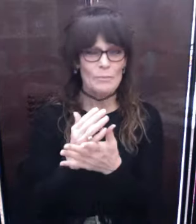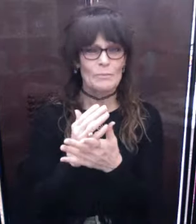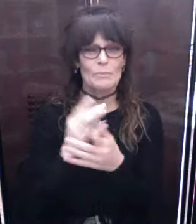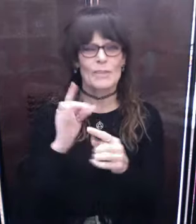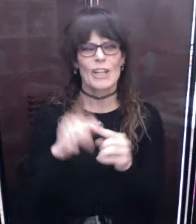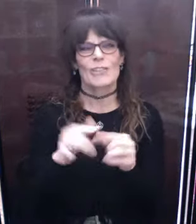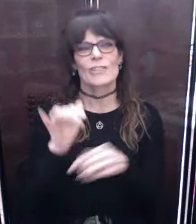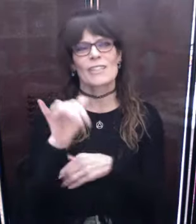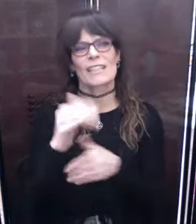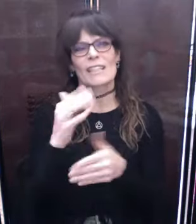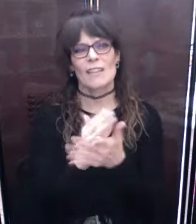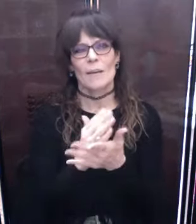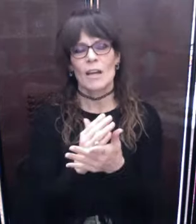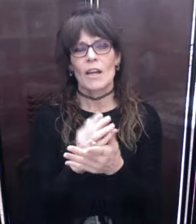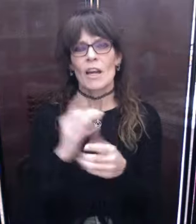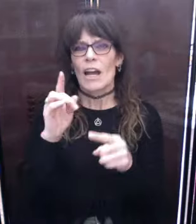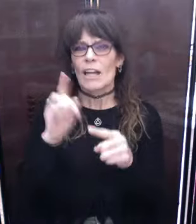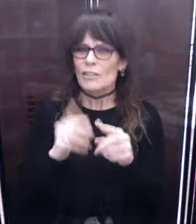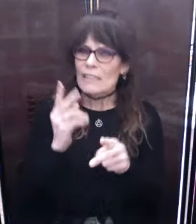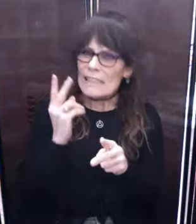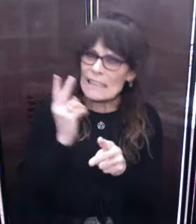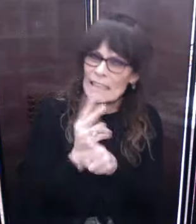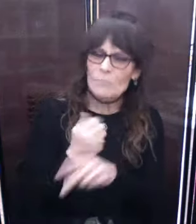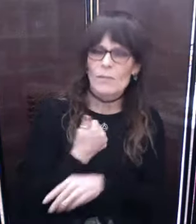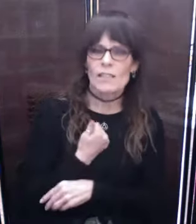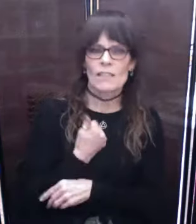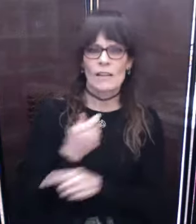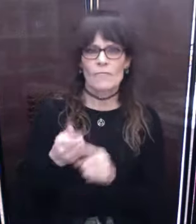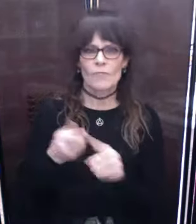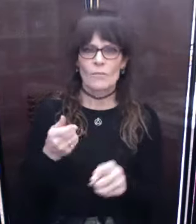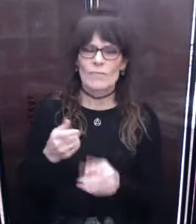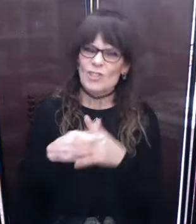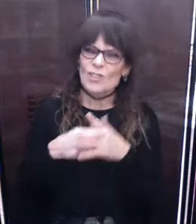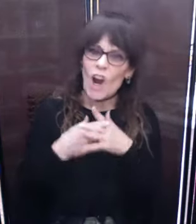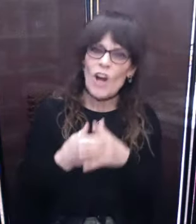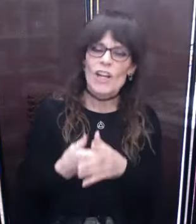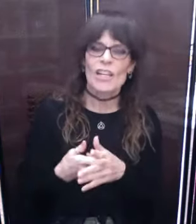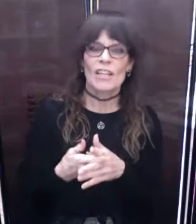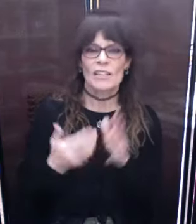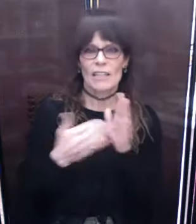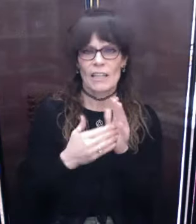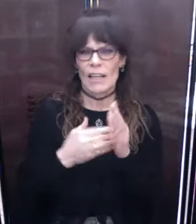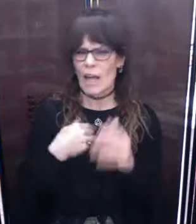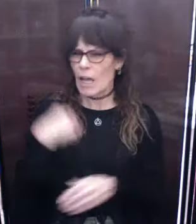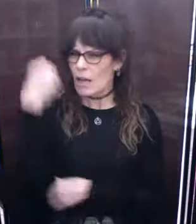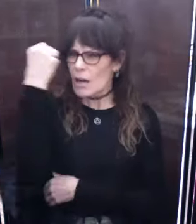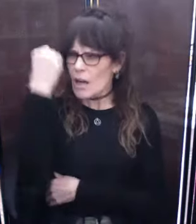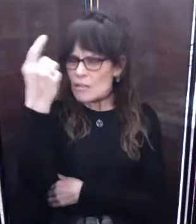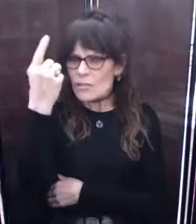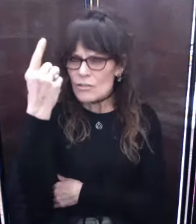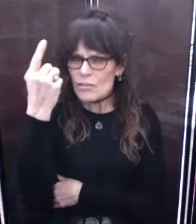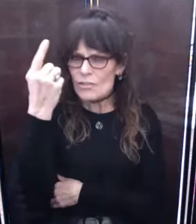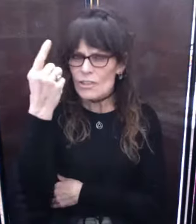couldn't keep myself from starting again. And I had come to the understanding that I can't keep myself away from